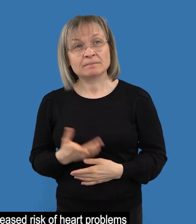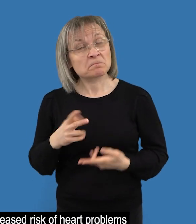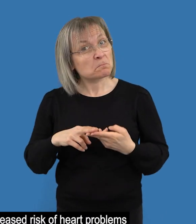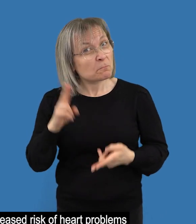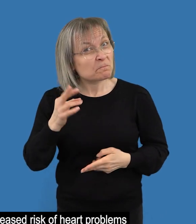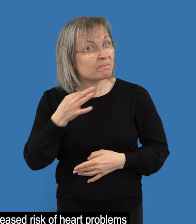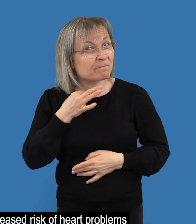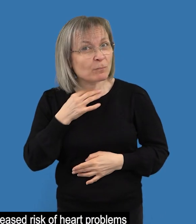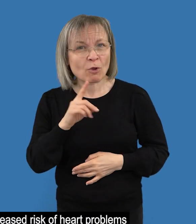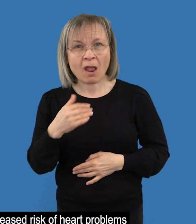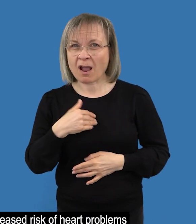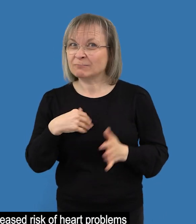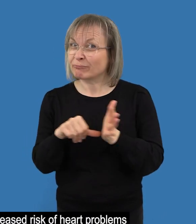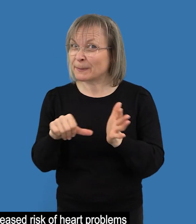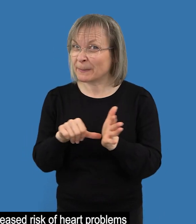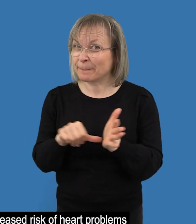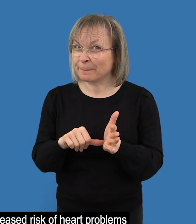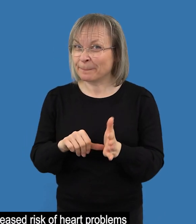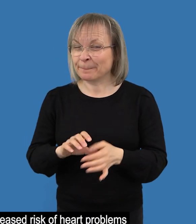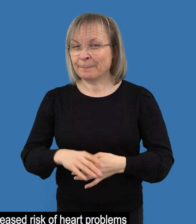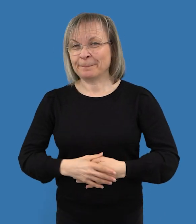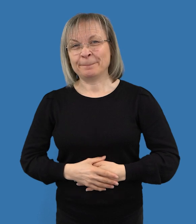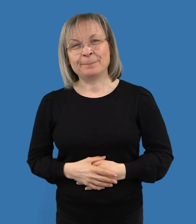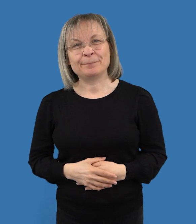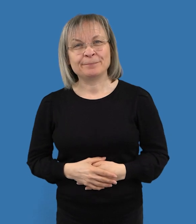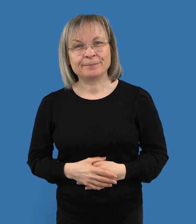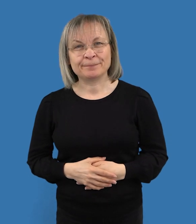An increased risk of heart problems.